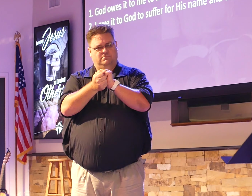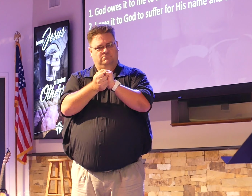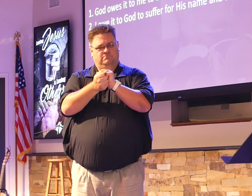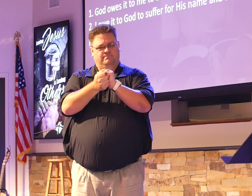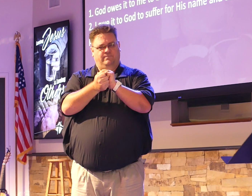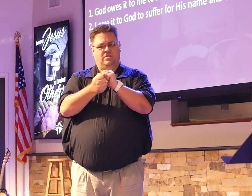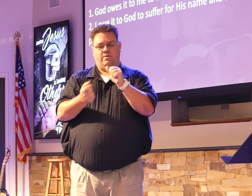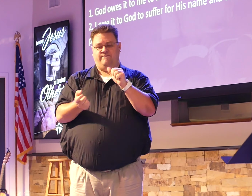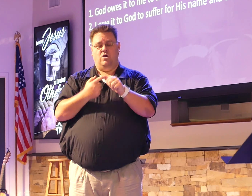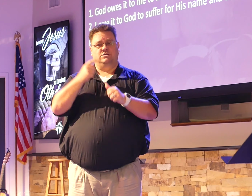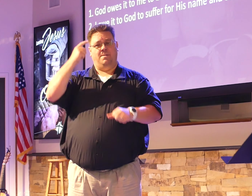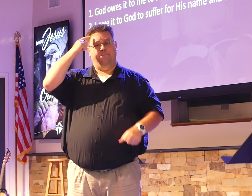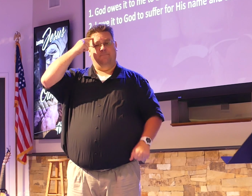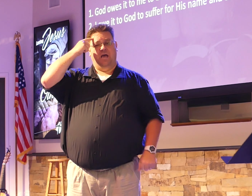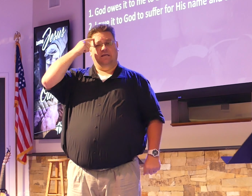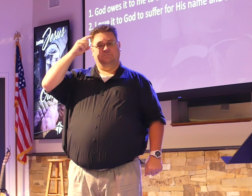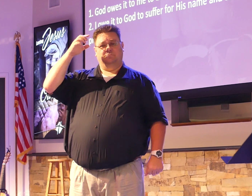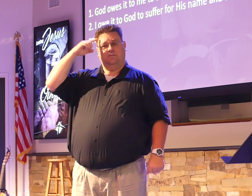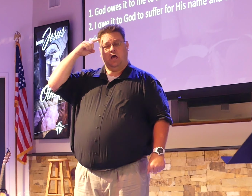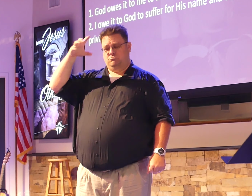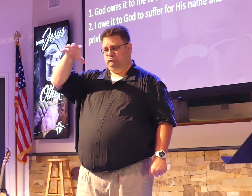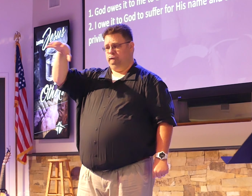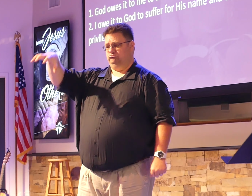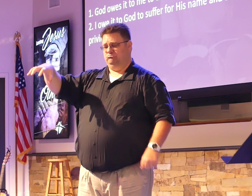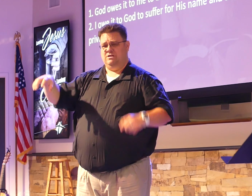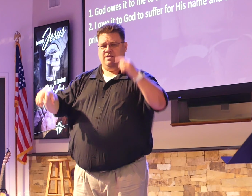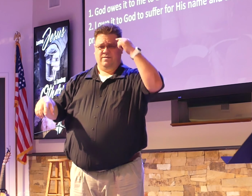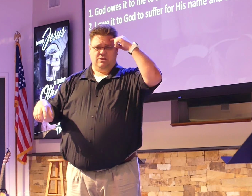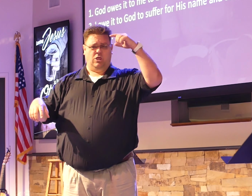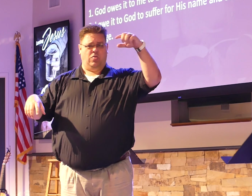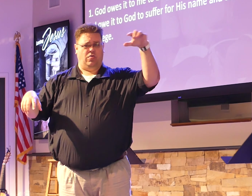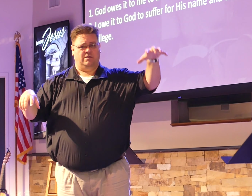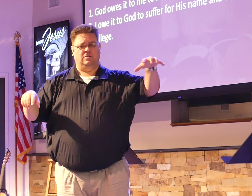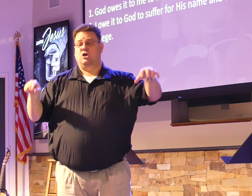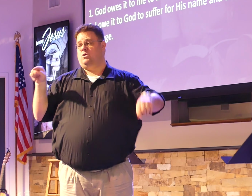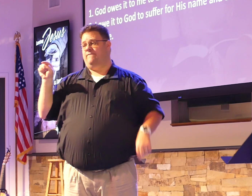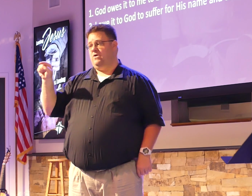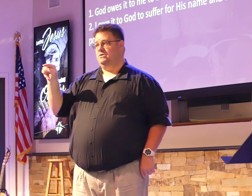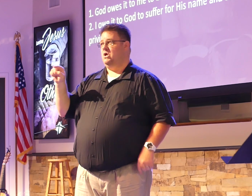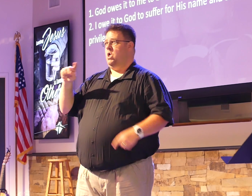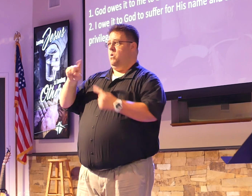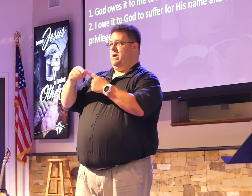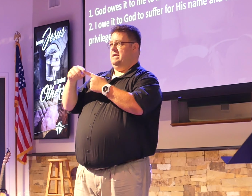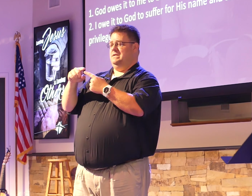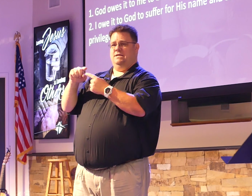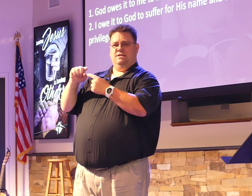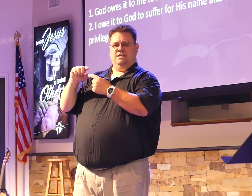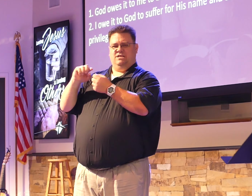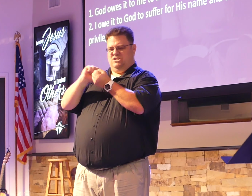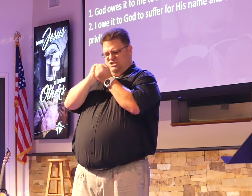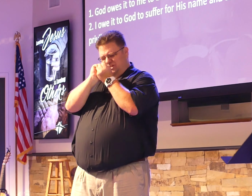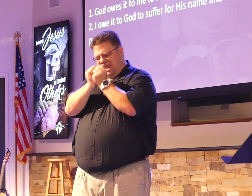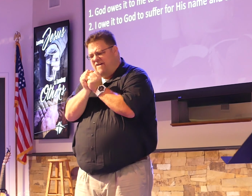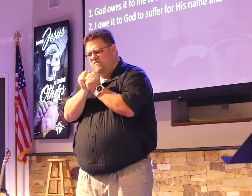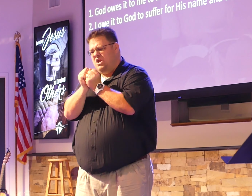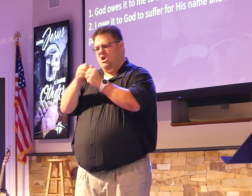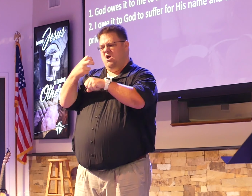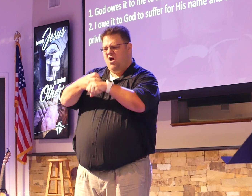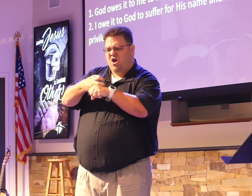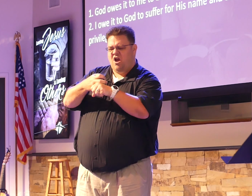first mindset, and I've seen this through the years. The first mindset, whenever suffering, you lose your job, financial turnaround, you get